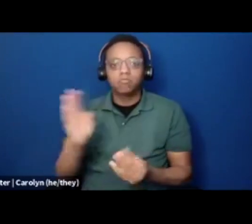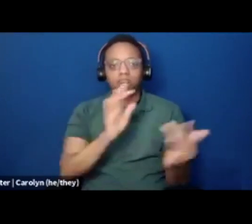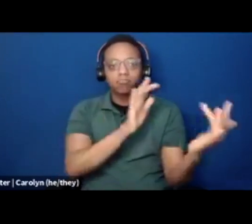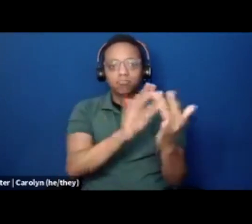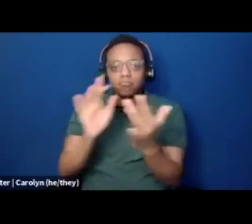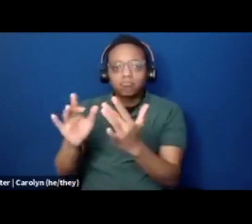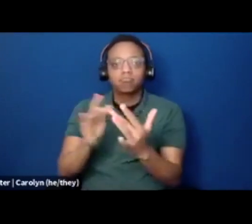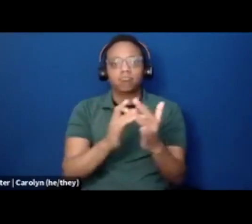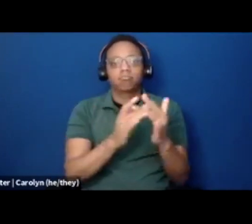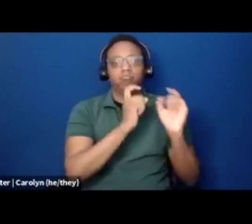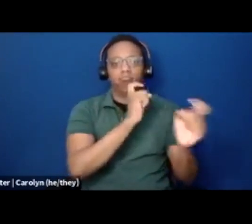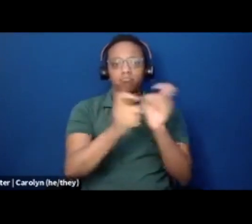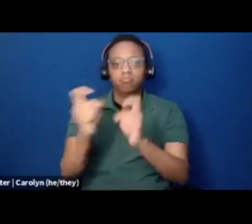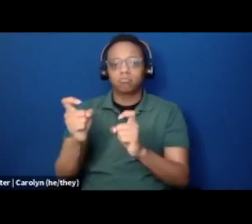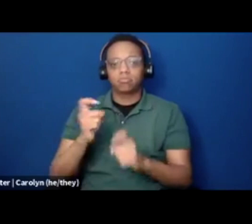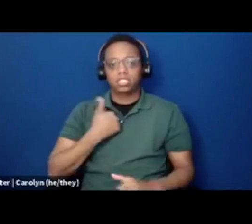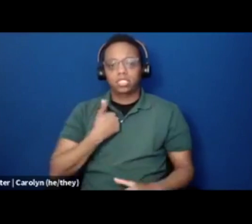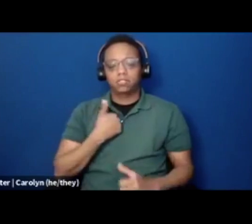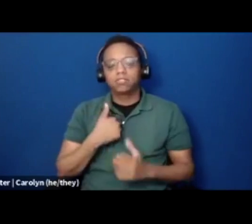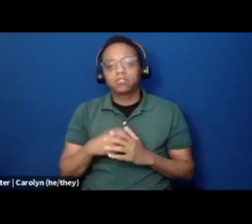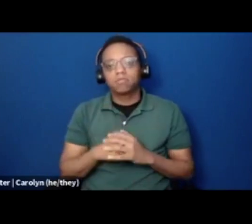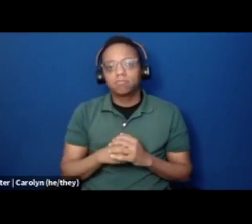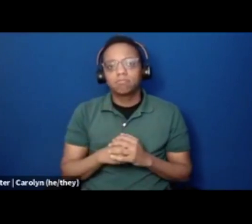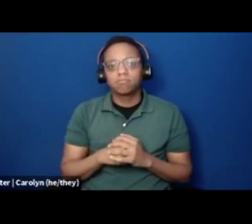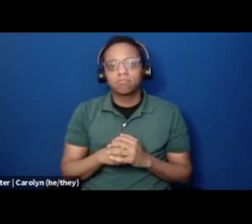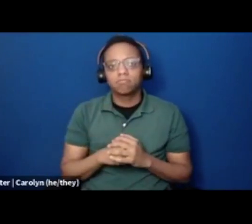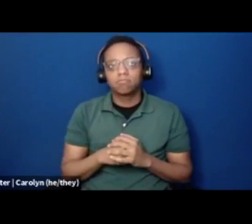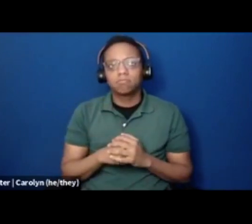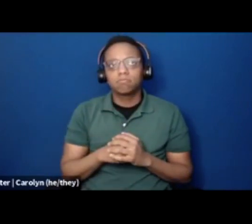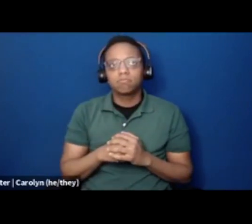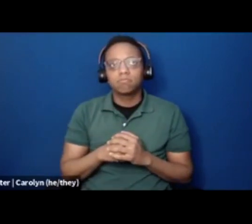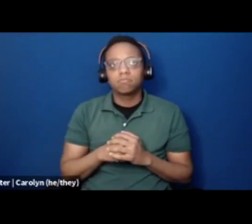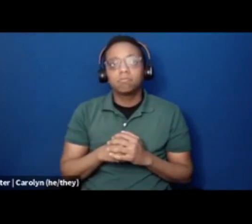I know another thing we did while doing that was collecting data.